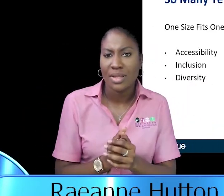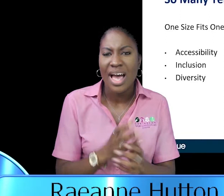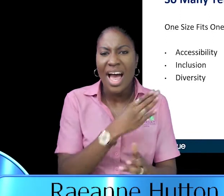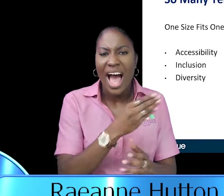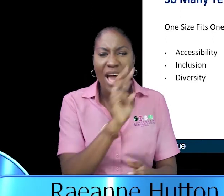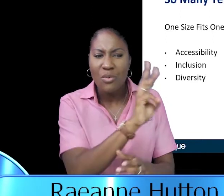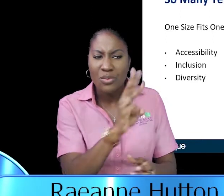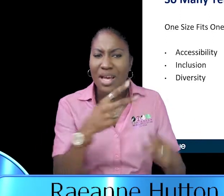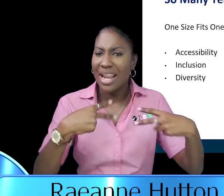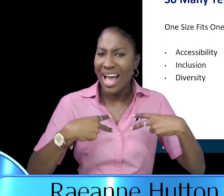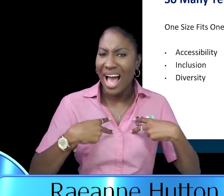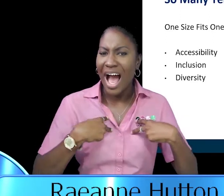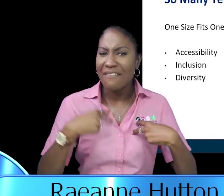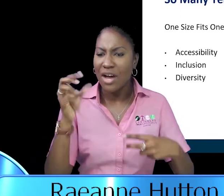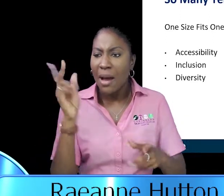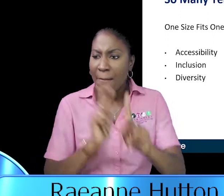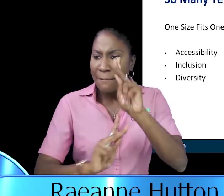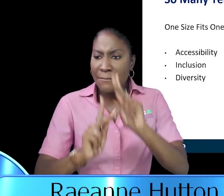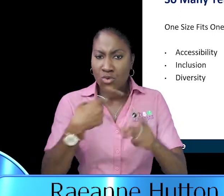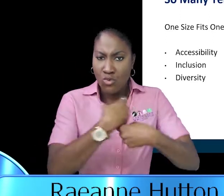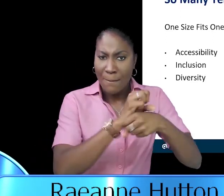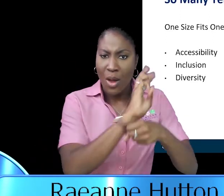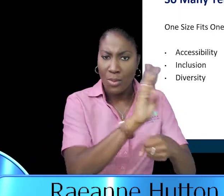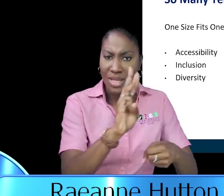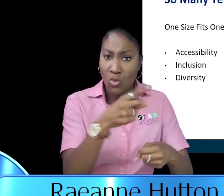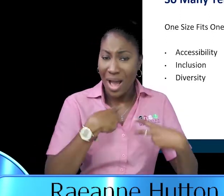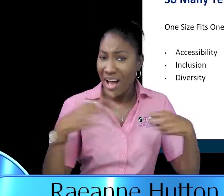diversity and user experience.